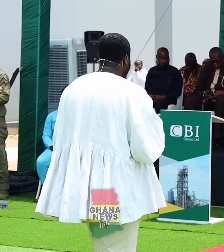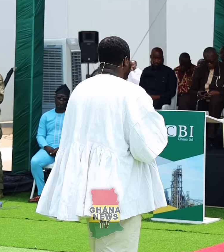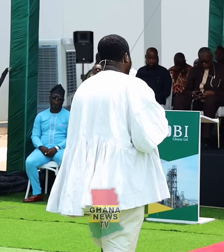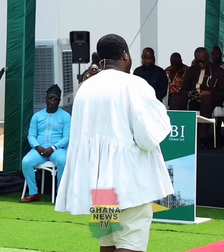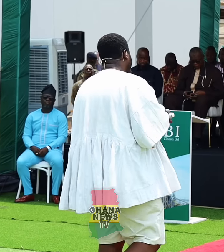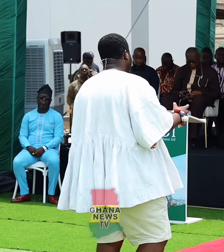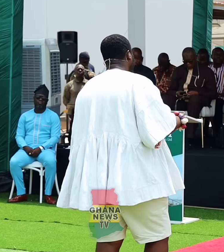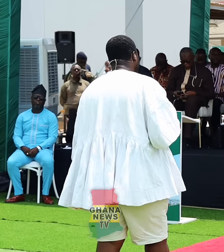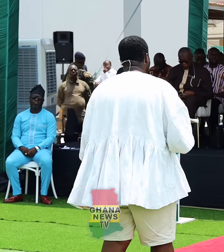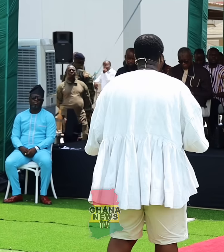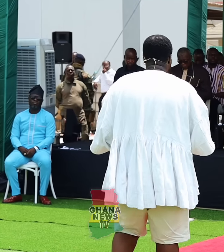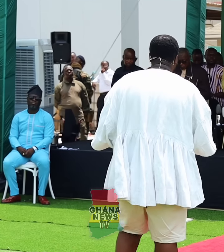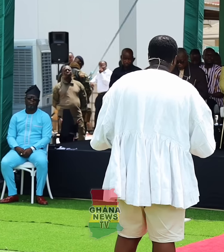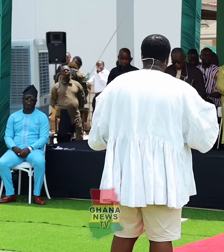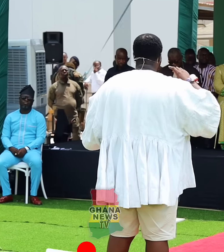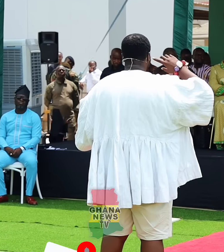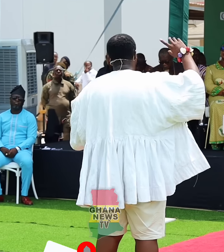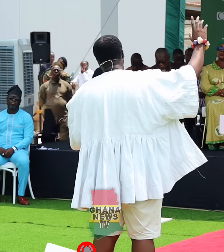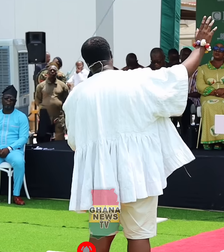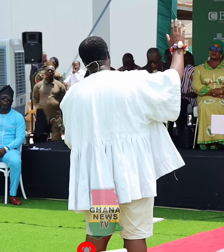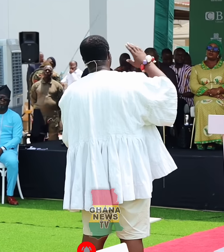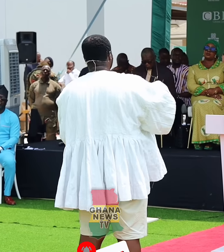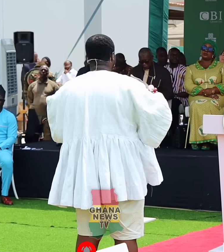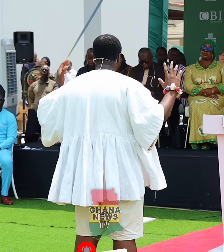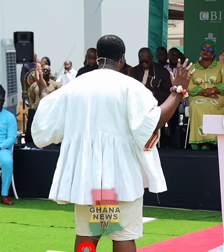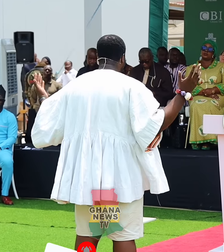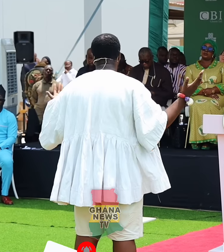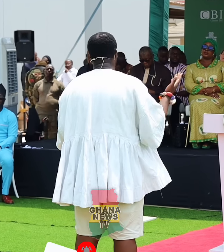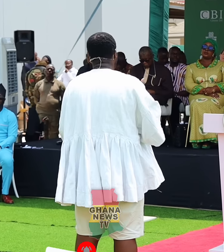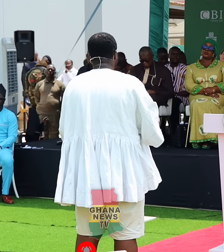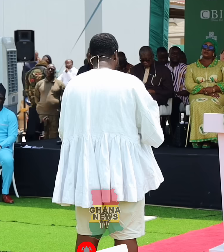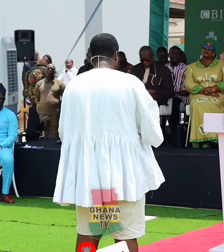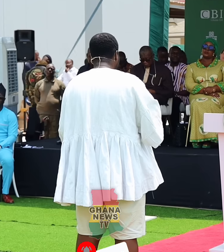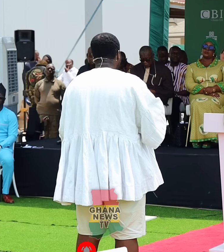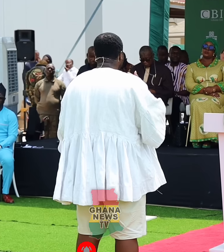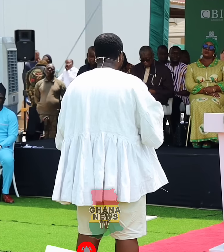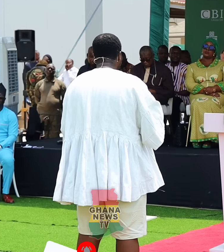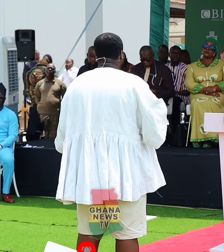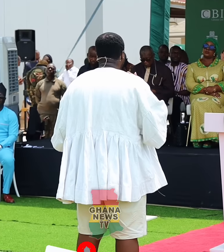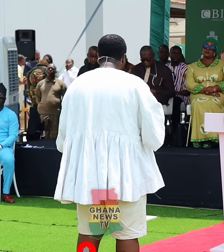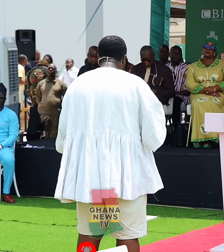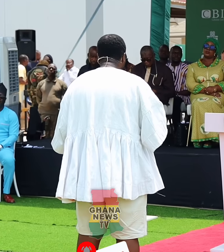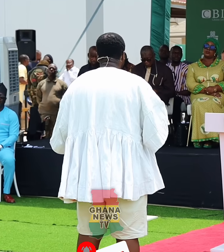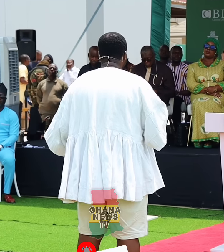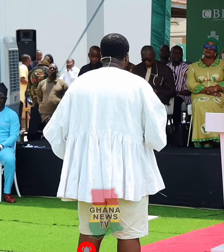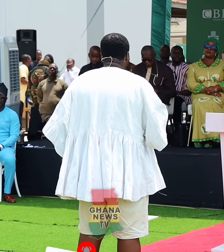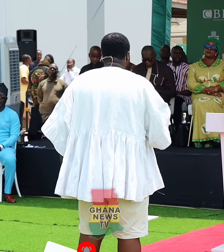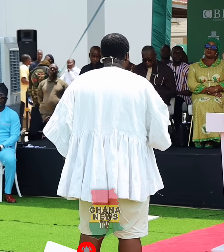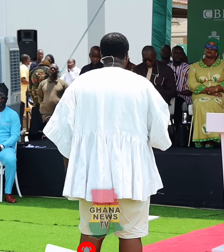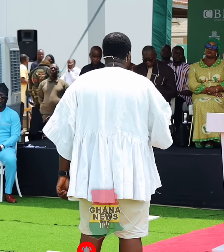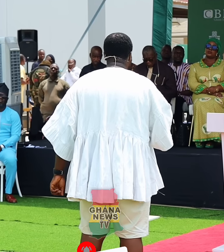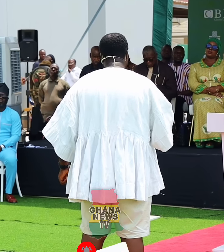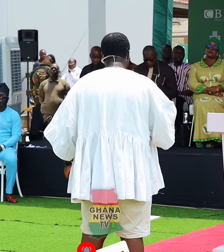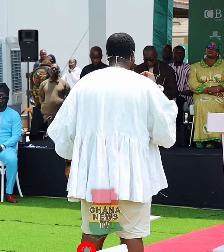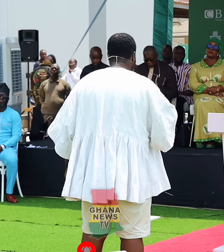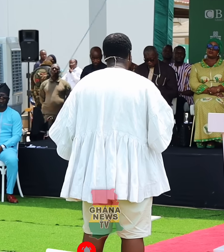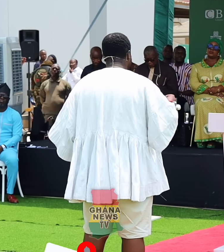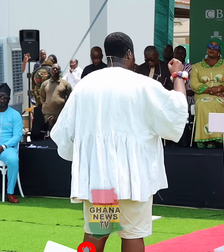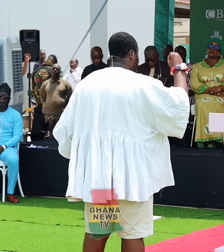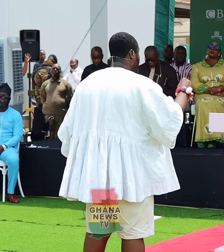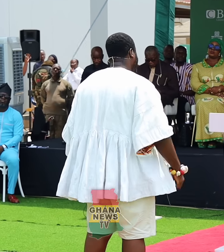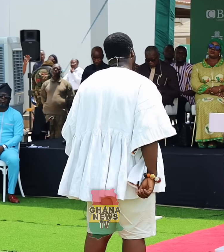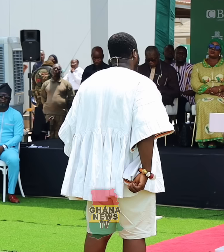And so we have proven how across cultures we have built bridges and we are able to take our rightful place in